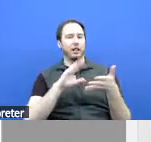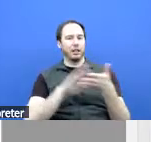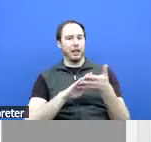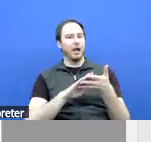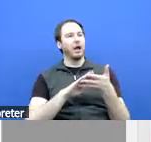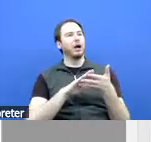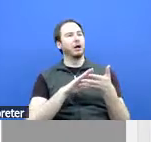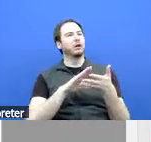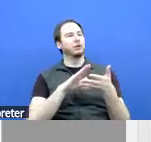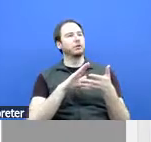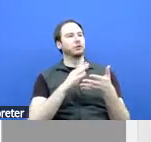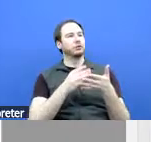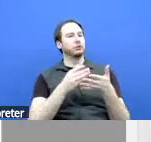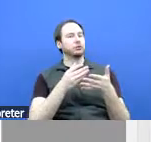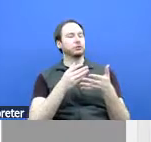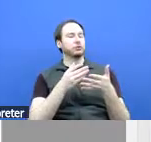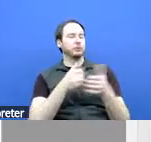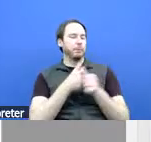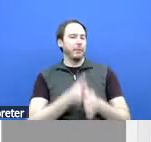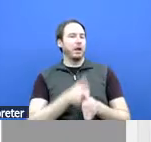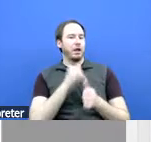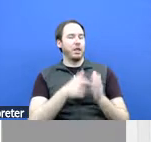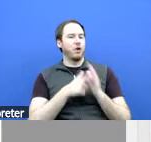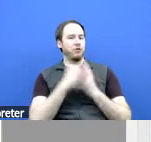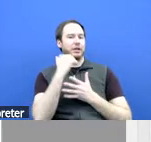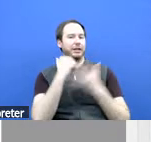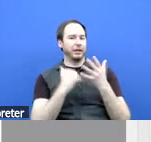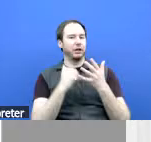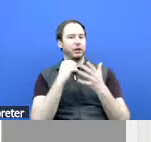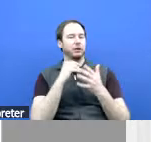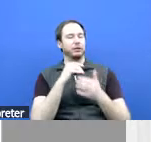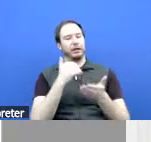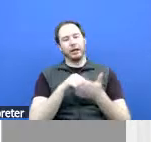written info to that criteria of